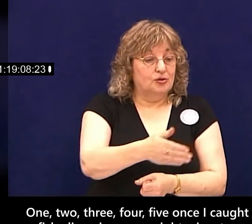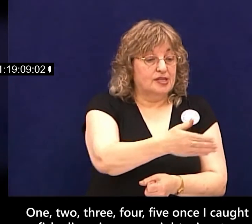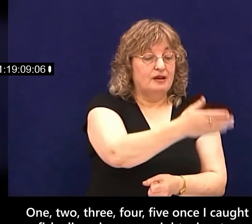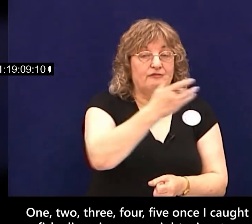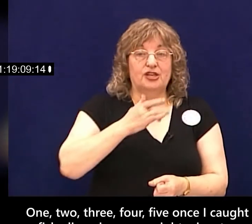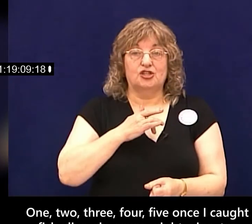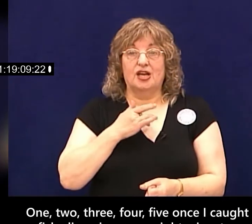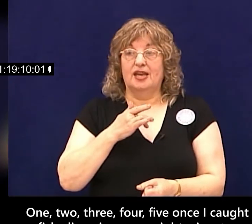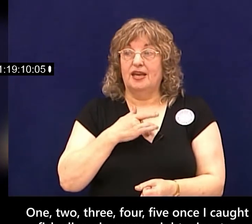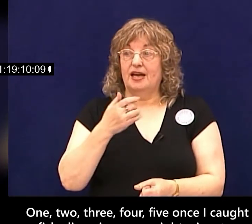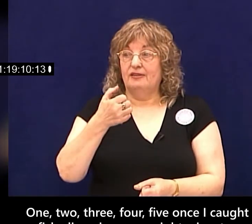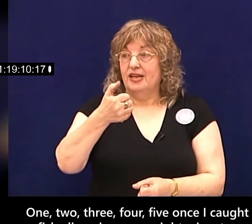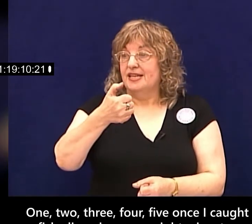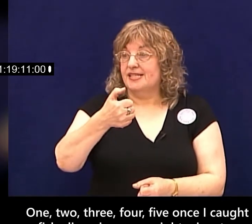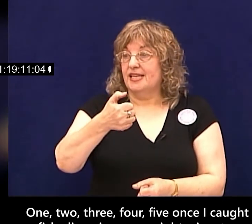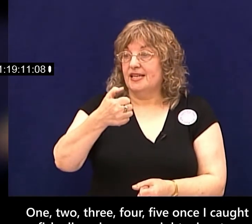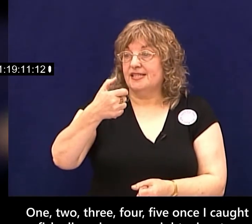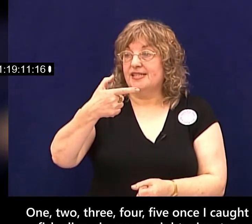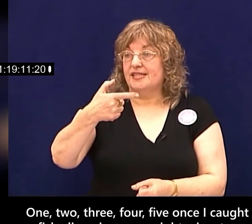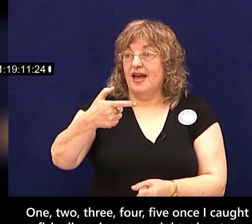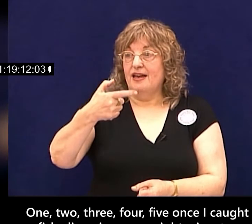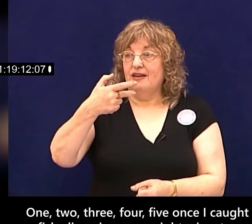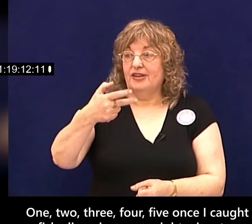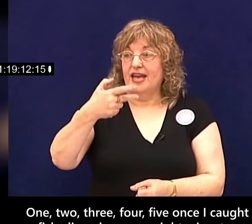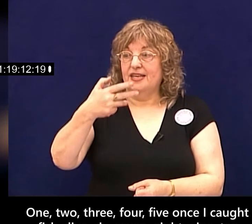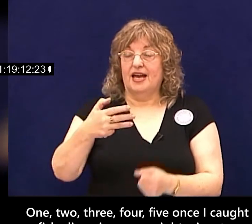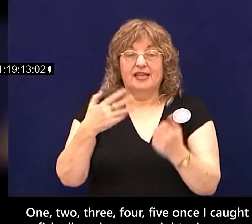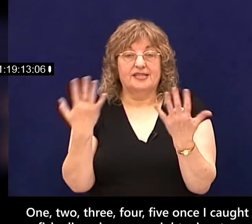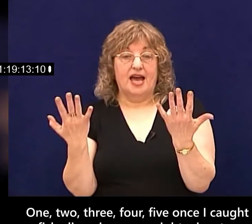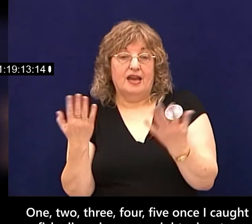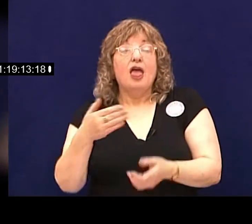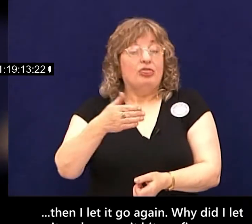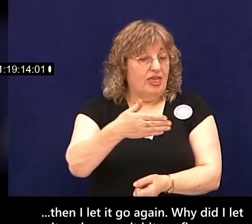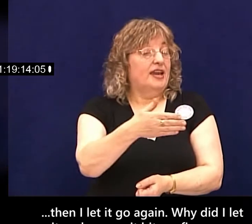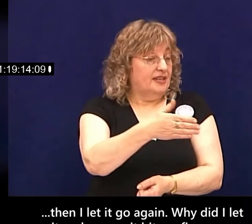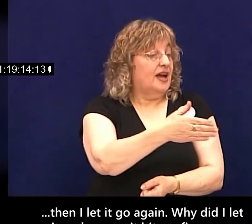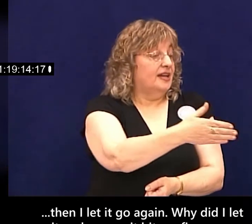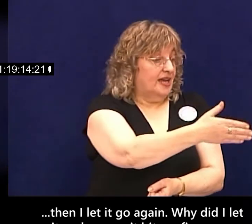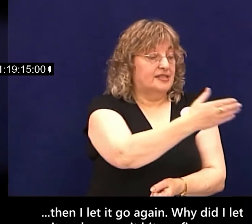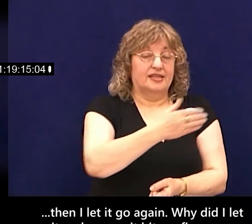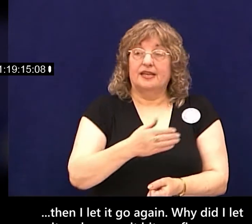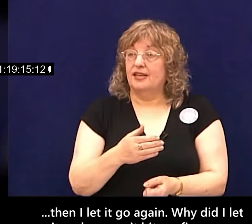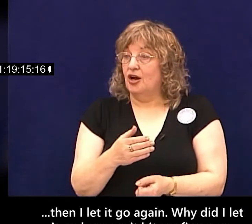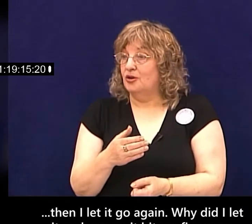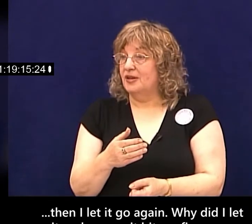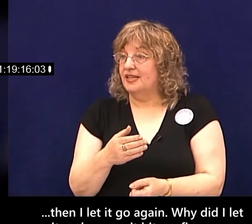a fish alive. 6, 7, 8, 9, 10. Then I let it go